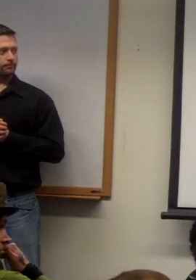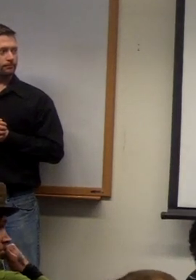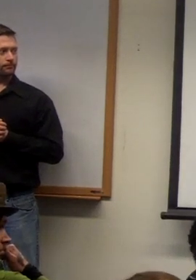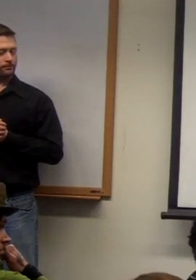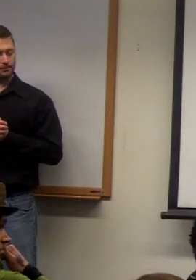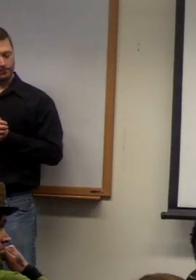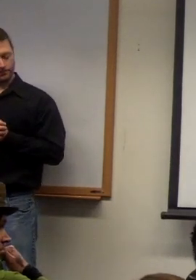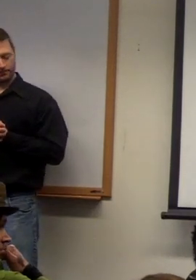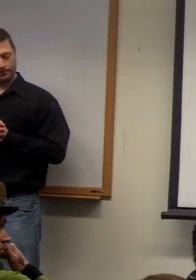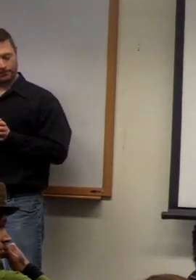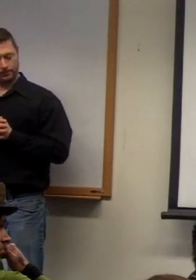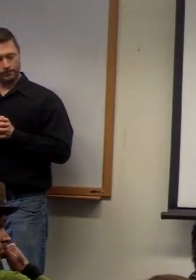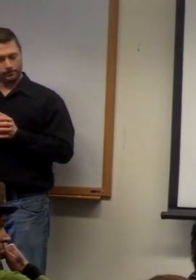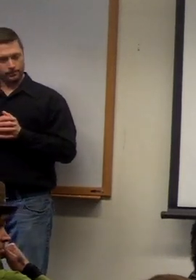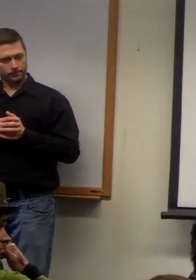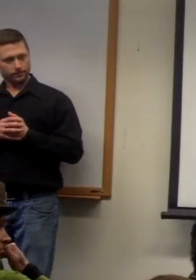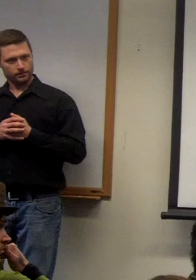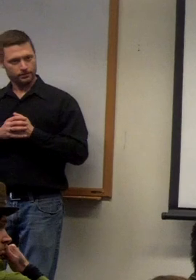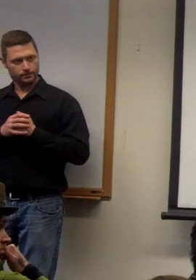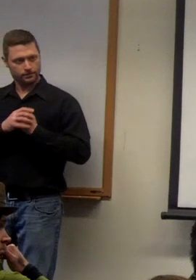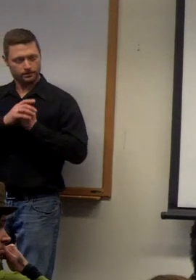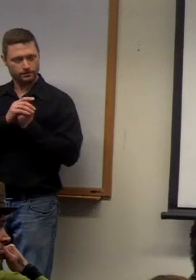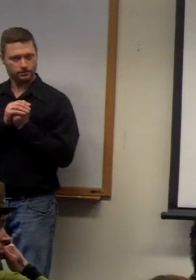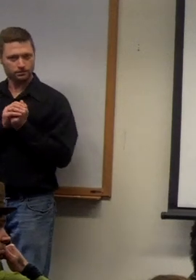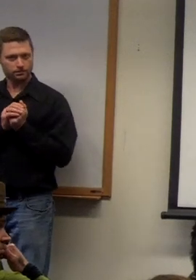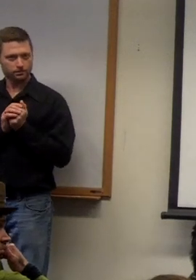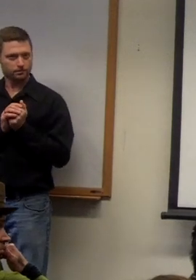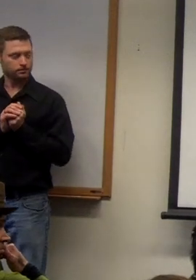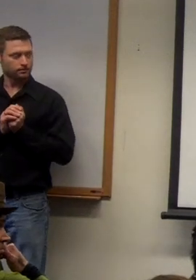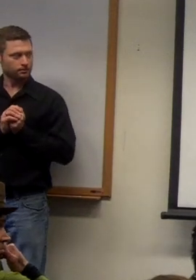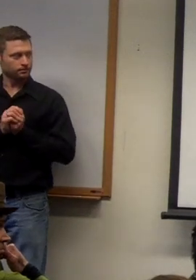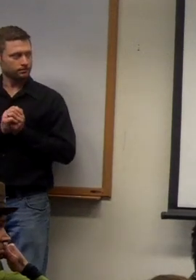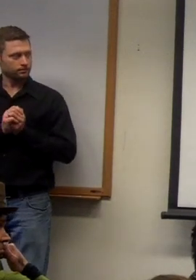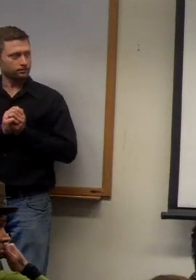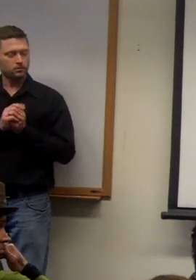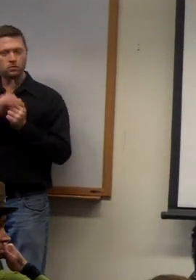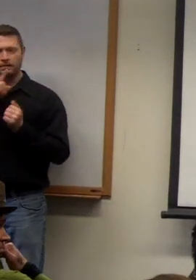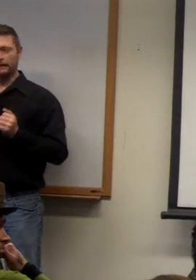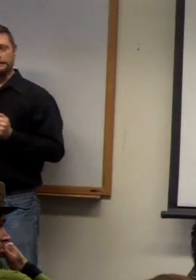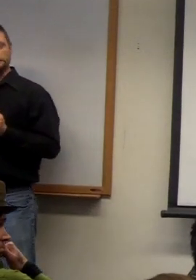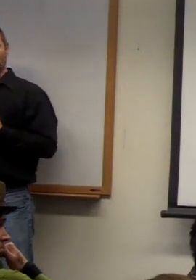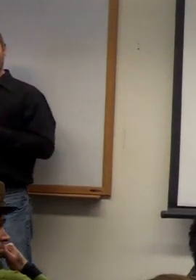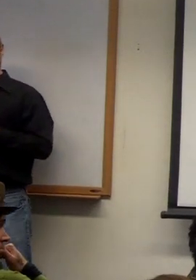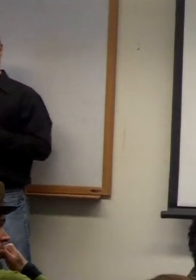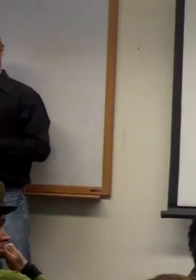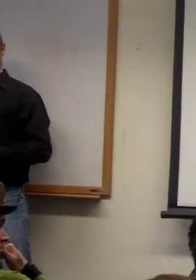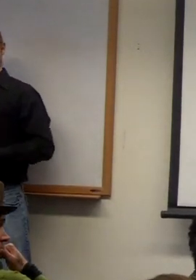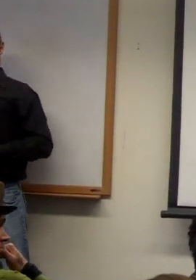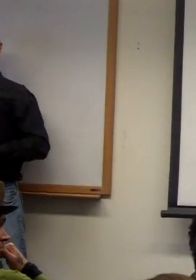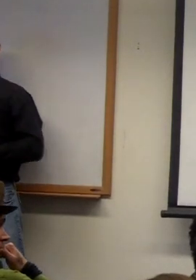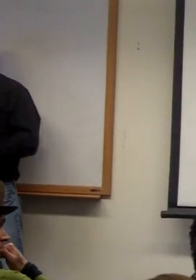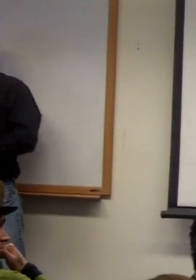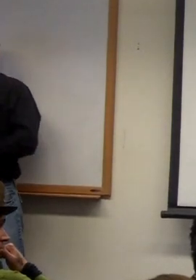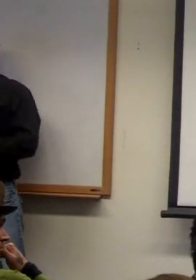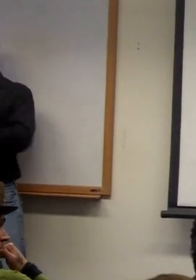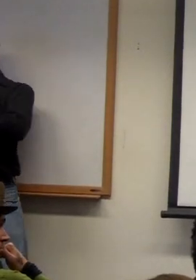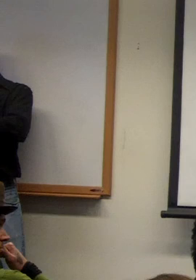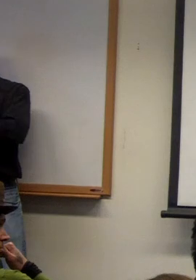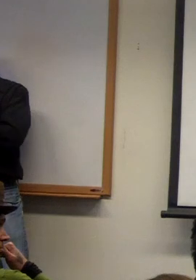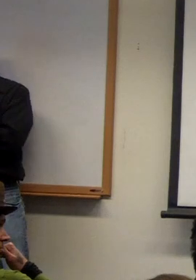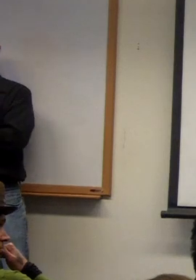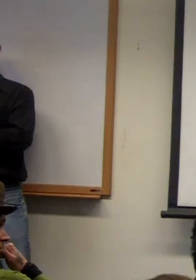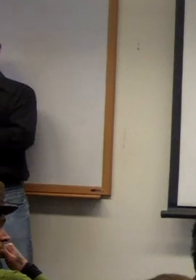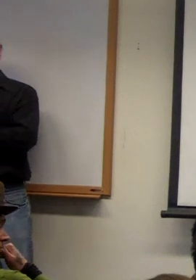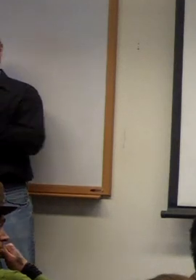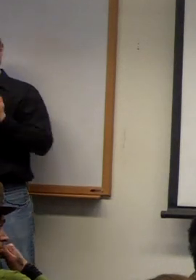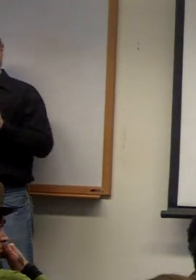I really don't think that personal responsibility is the issue, but it's more